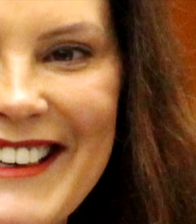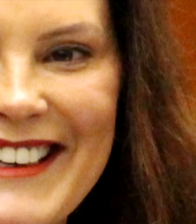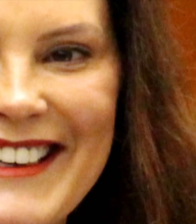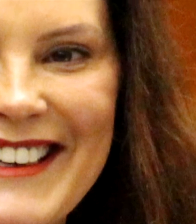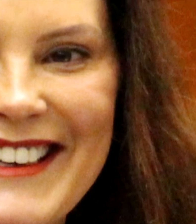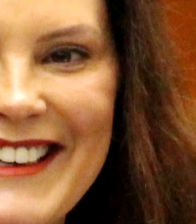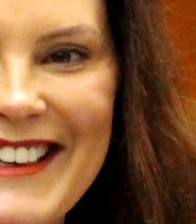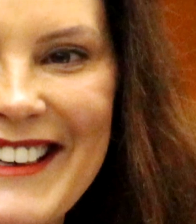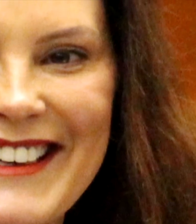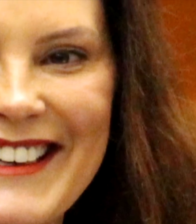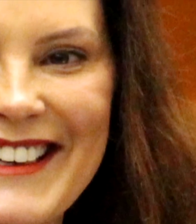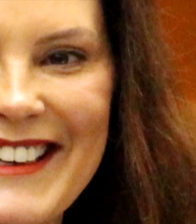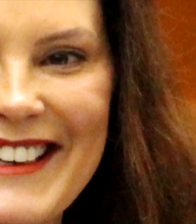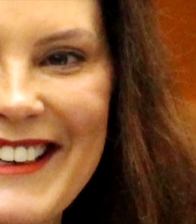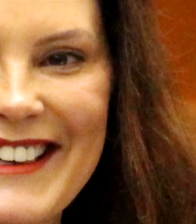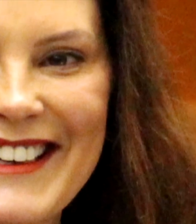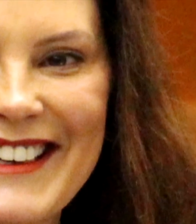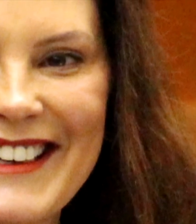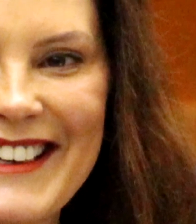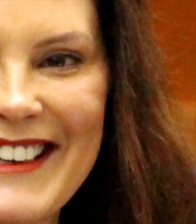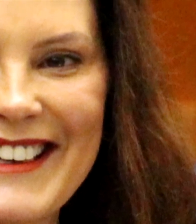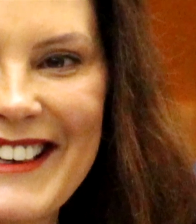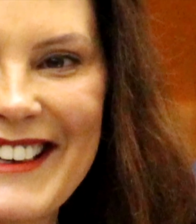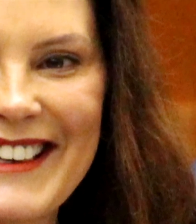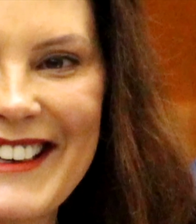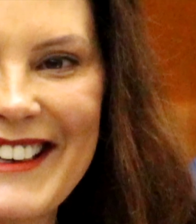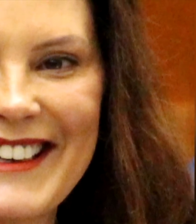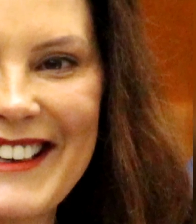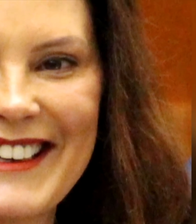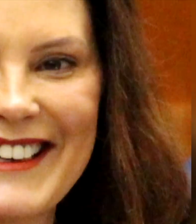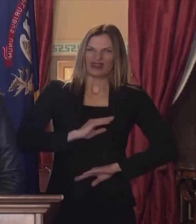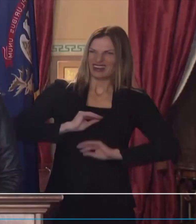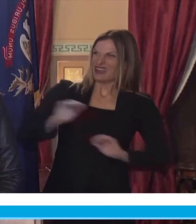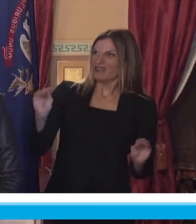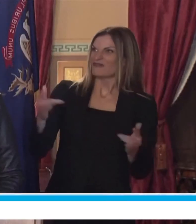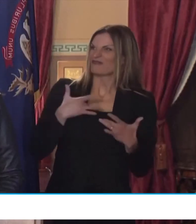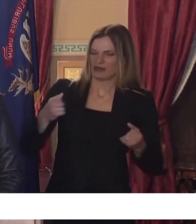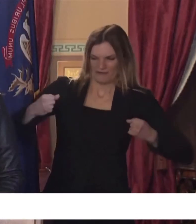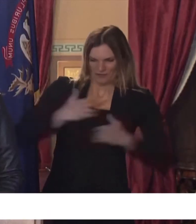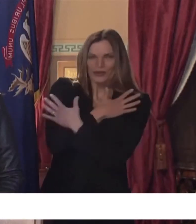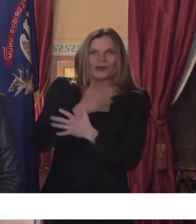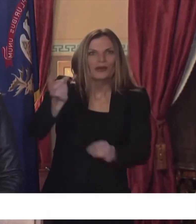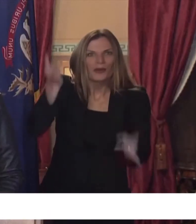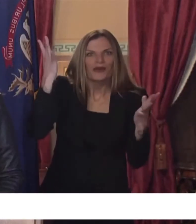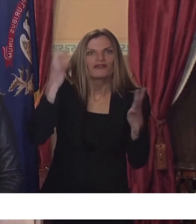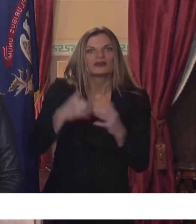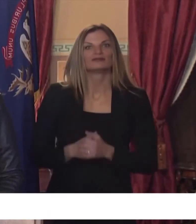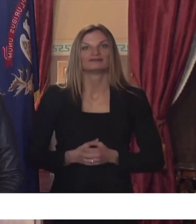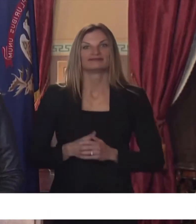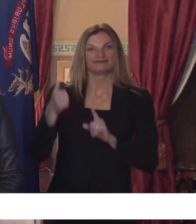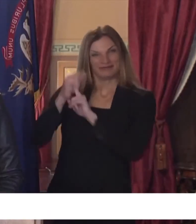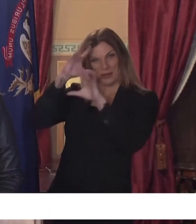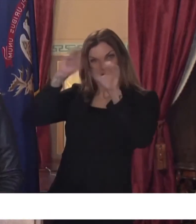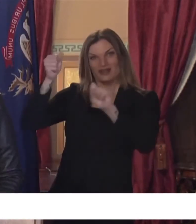laying blame for the rise in right-wing extremism on President Donald Trump. Just last week, the president of the United